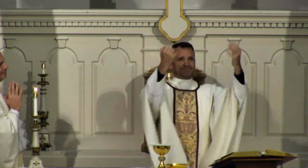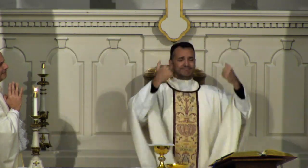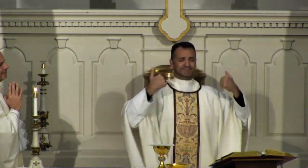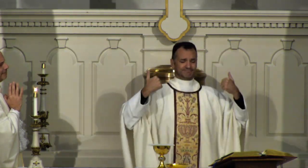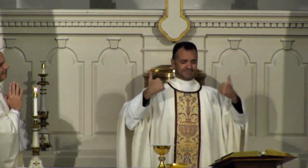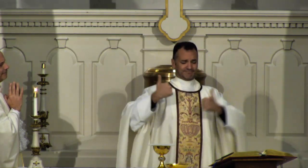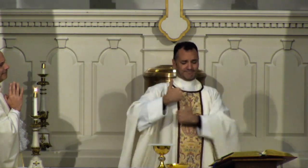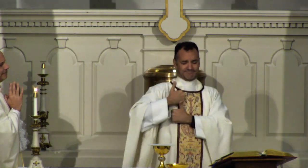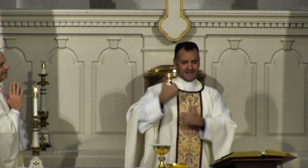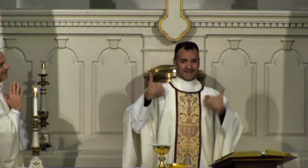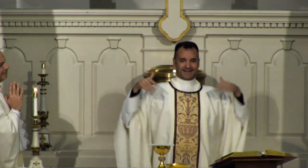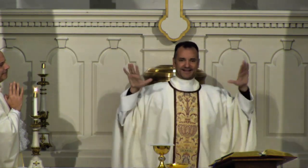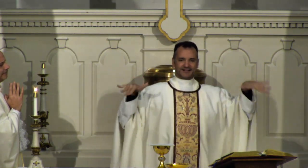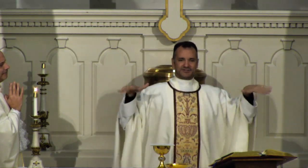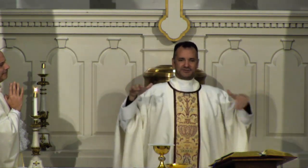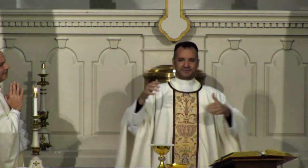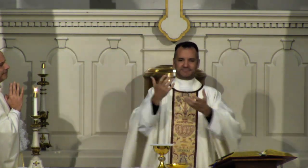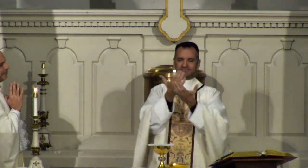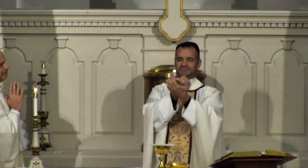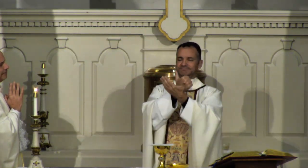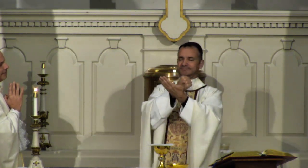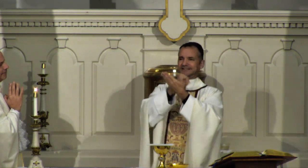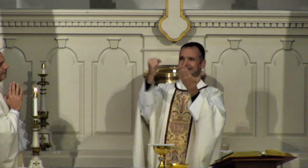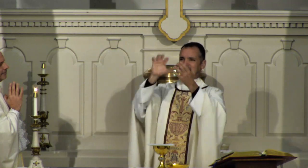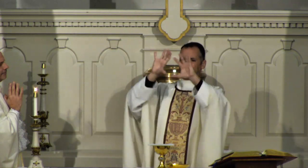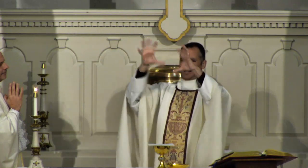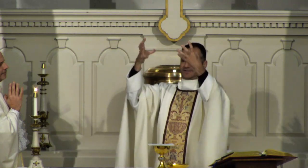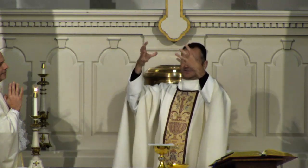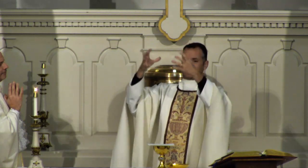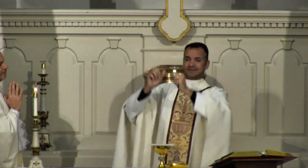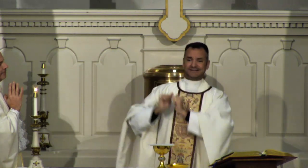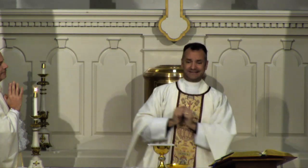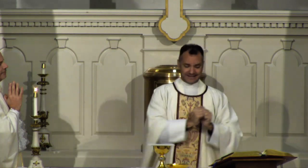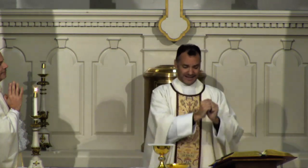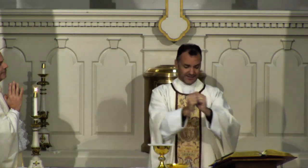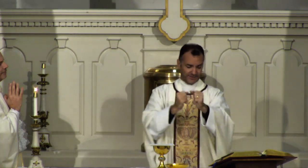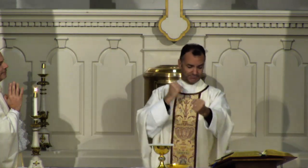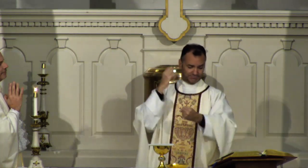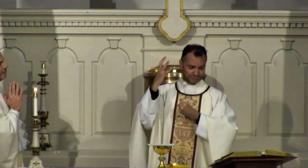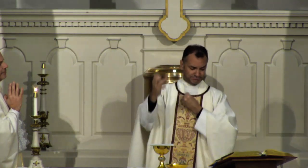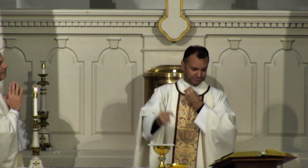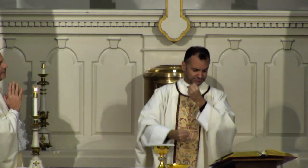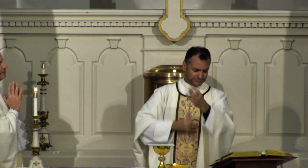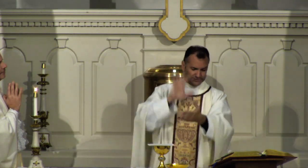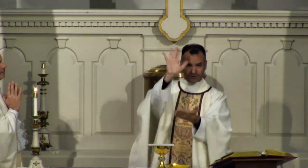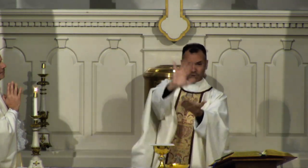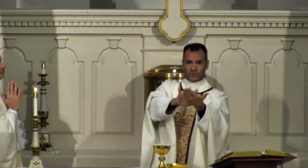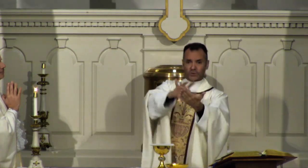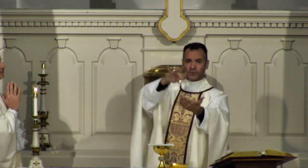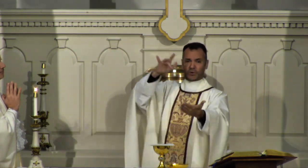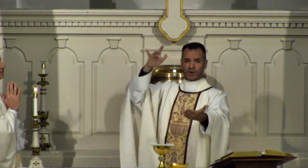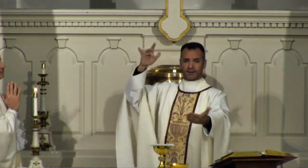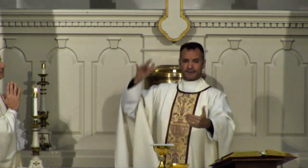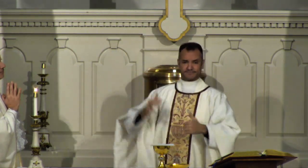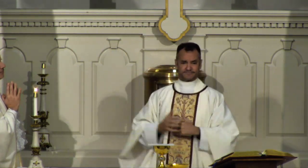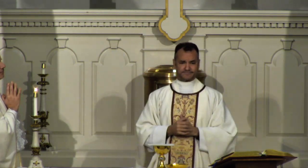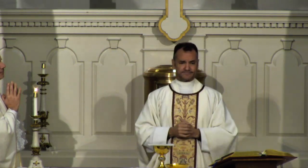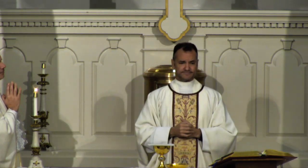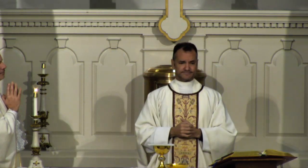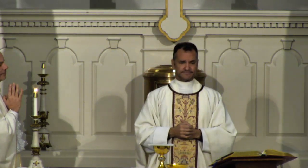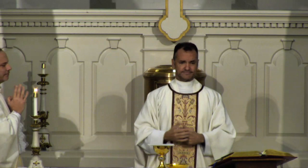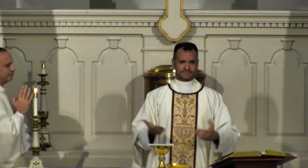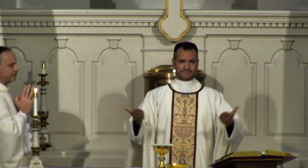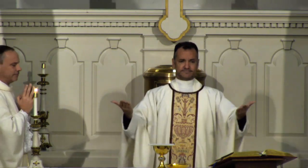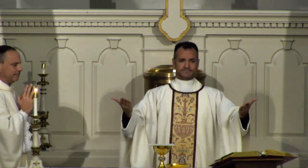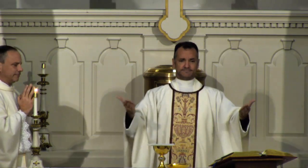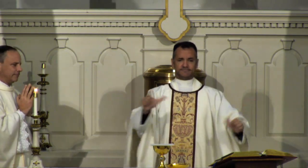And so, with the angels and all the saints, we declare your glory, as with